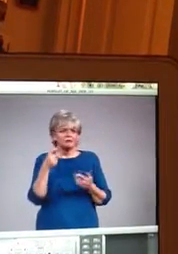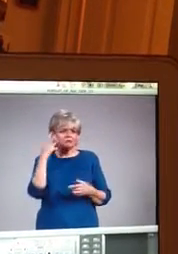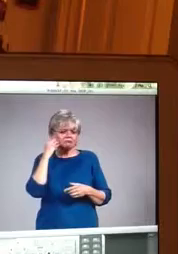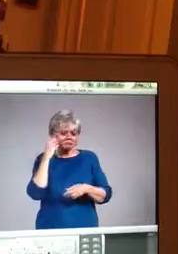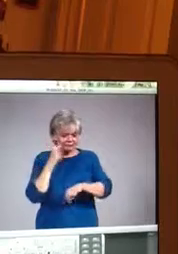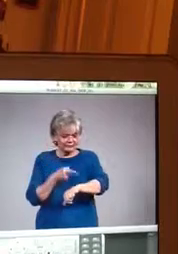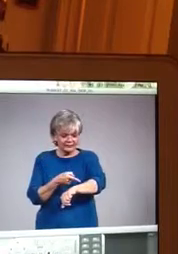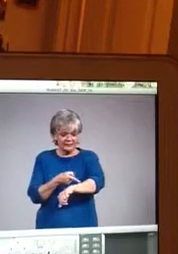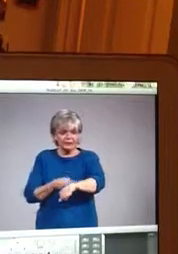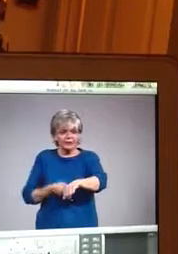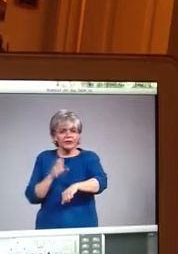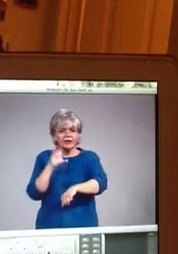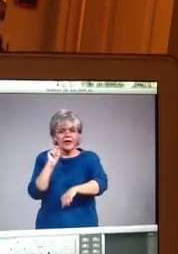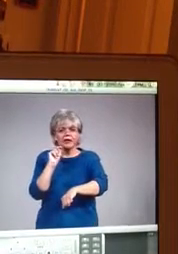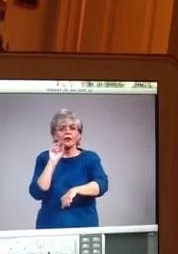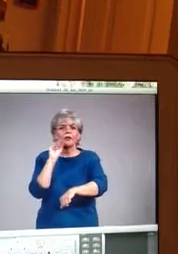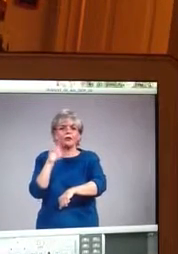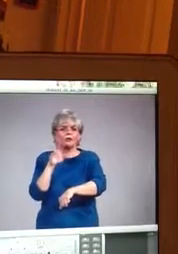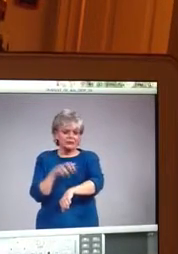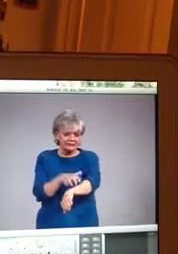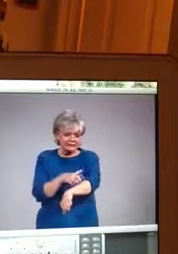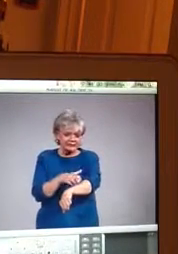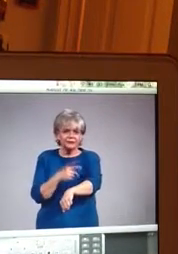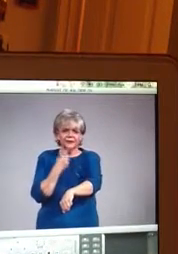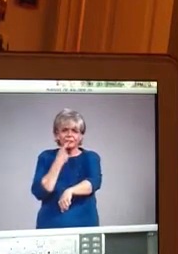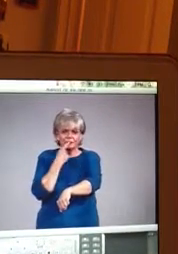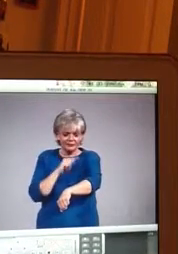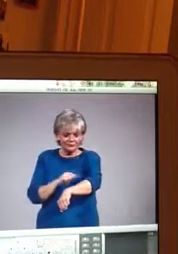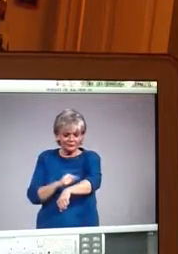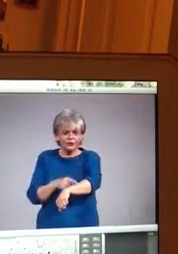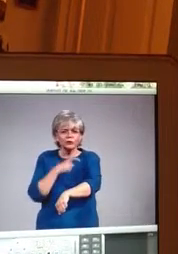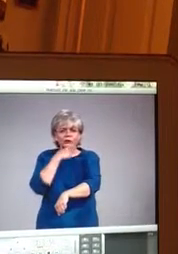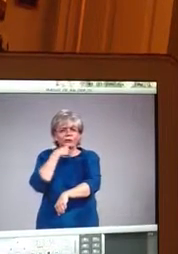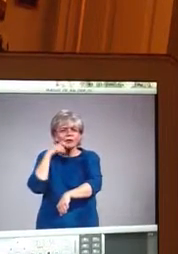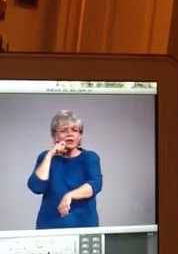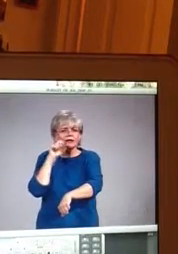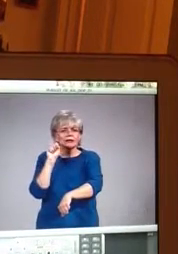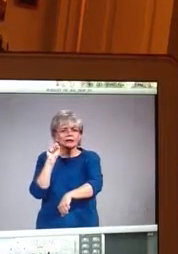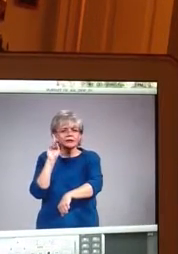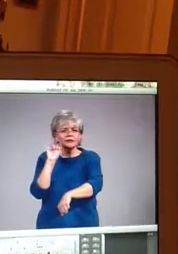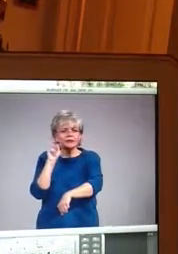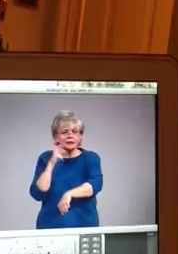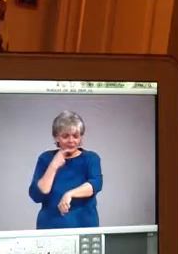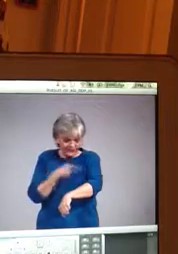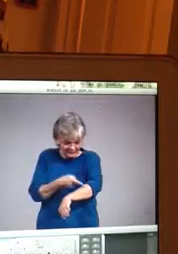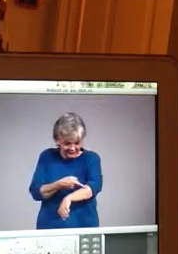So what are scabs? Have you ever experienced a cut or scratch?